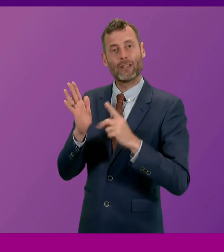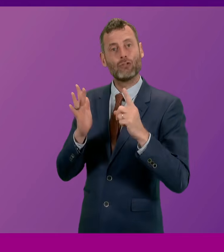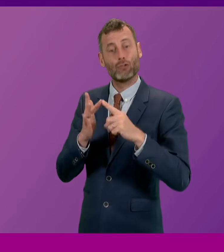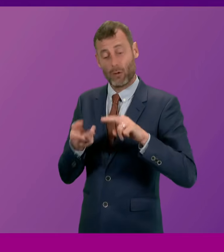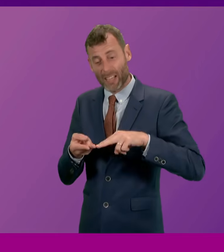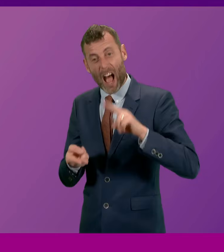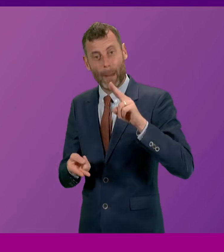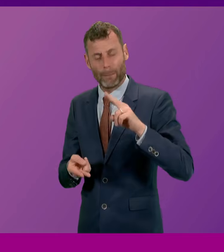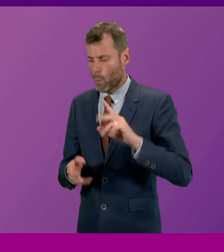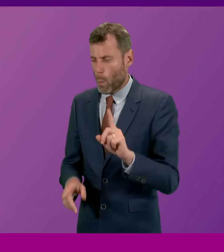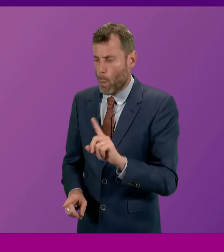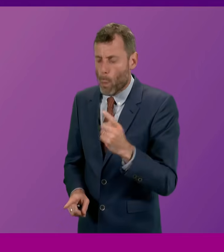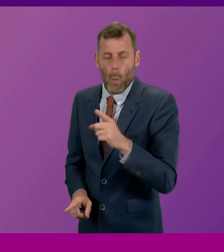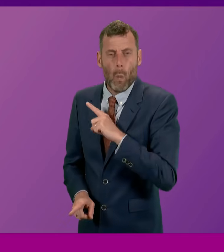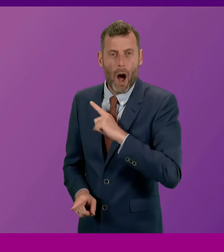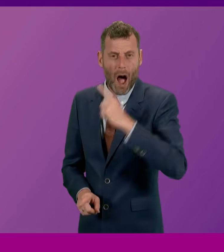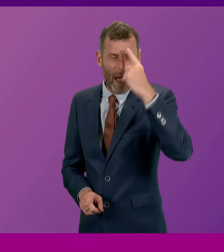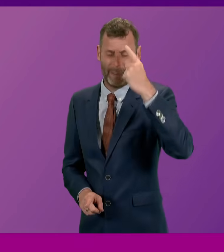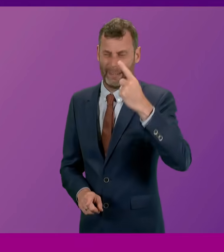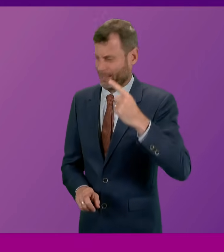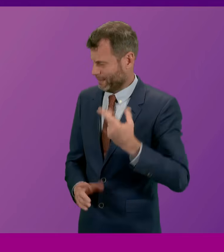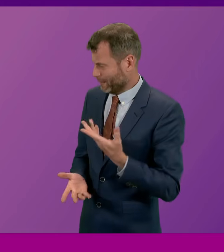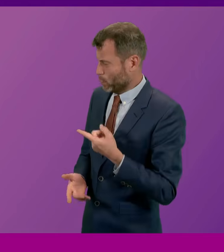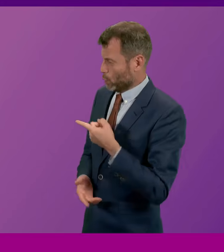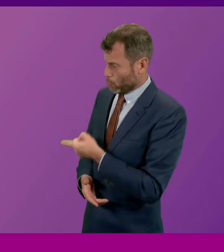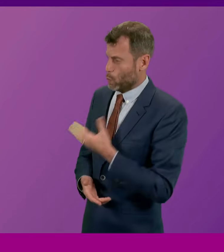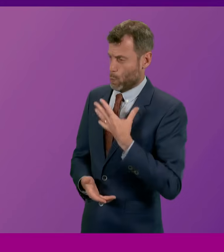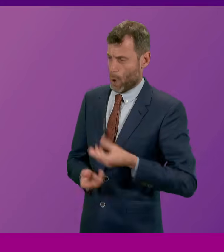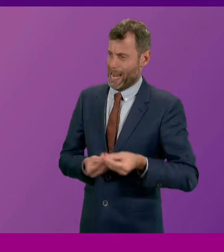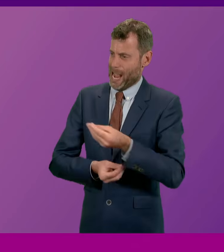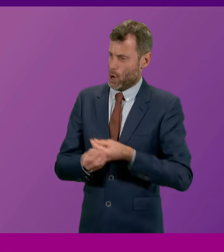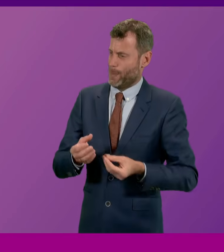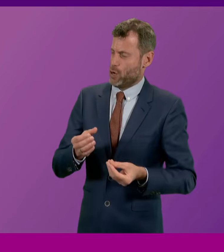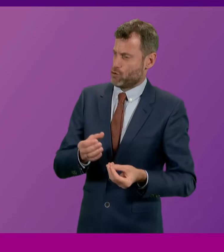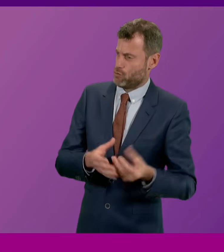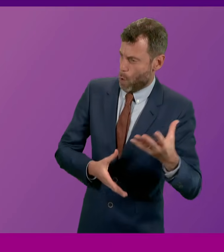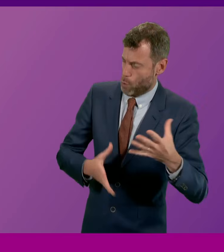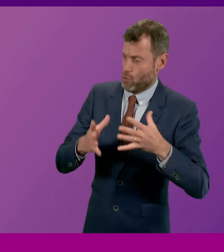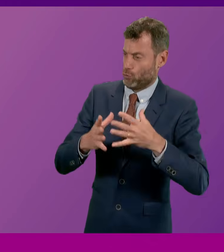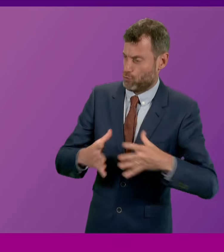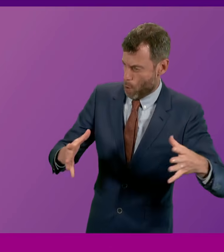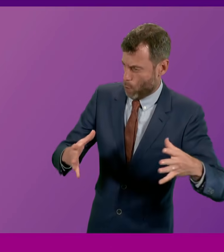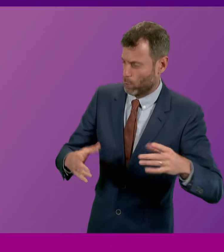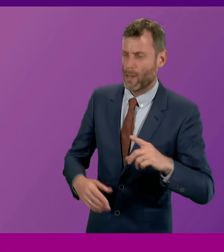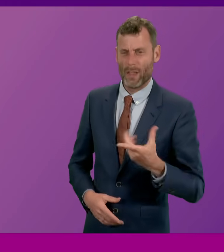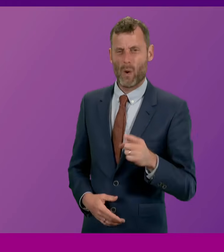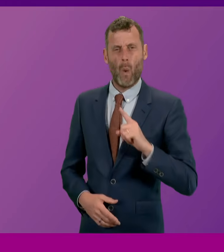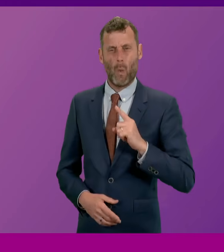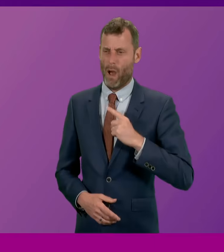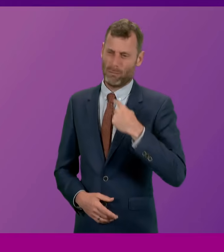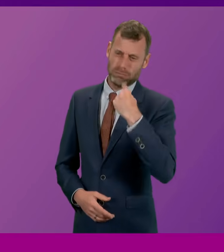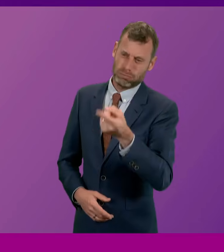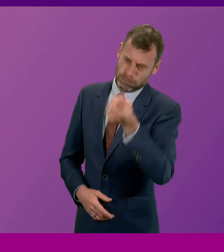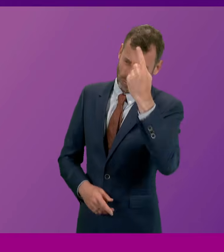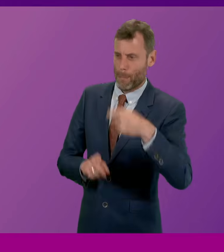illogical move given the focus on growth within the United Kingdom Government's agenda, and I reiterate that point. I think employers' national